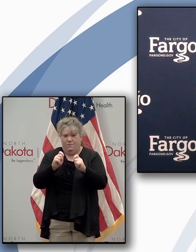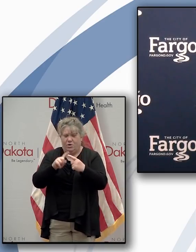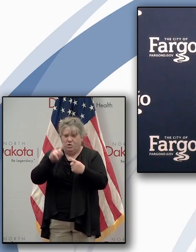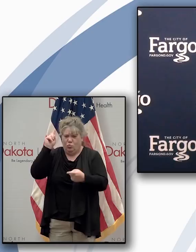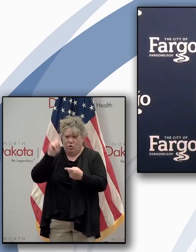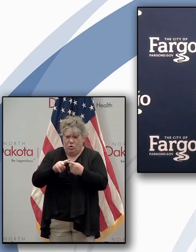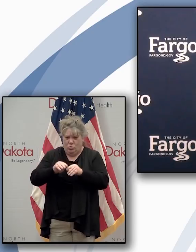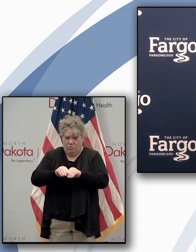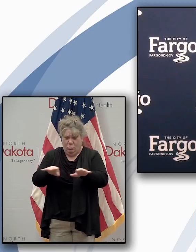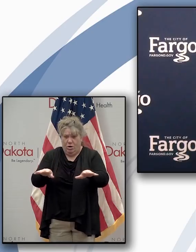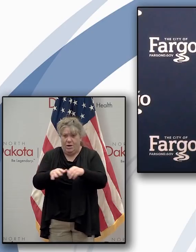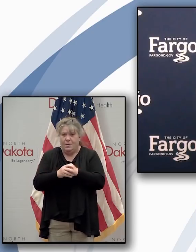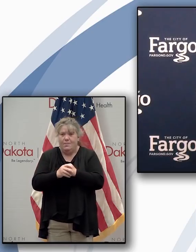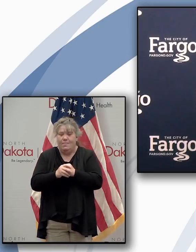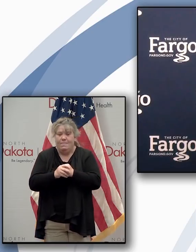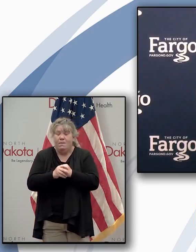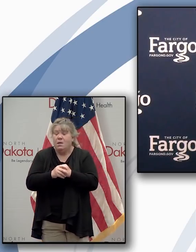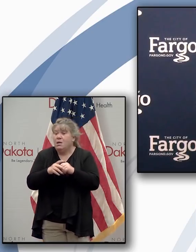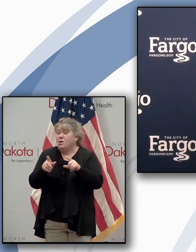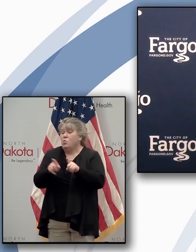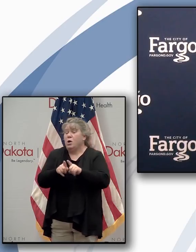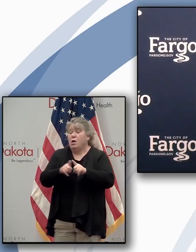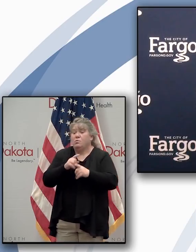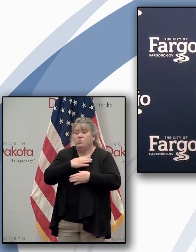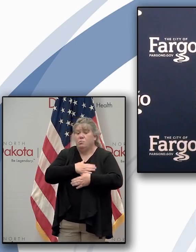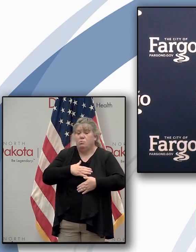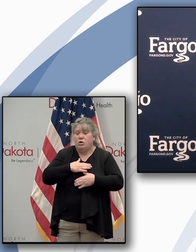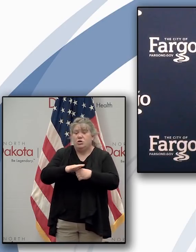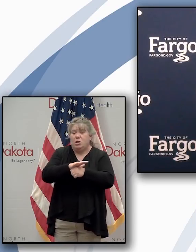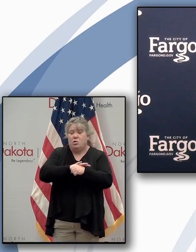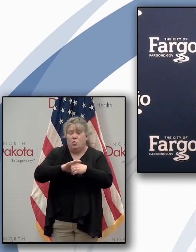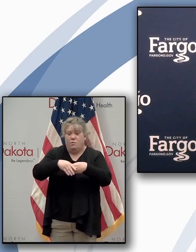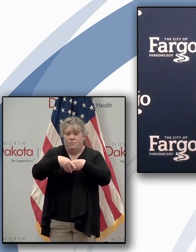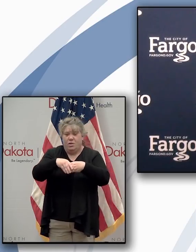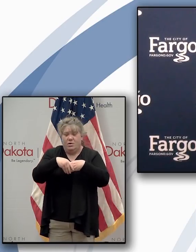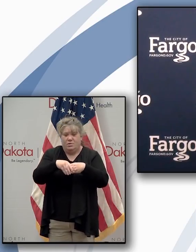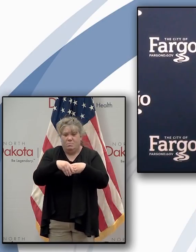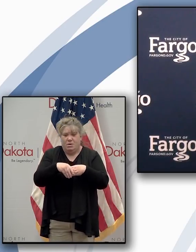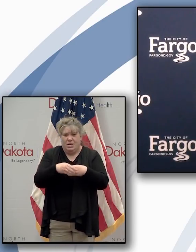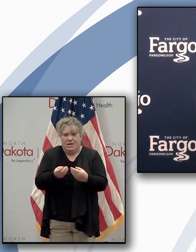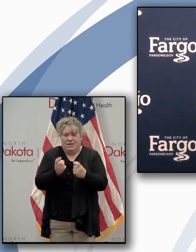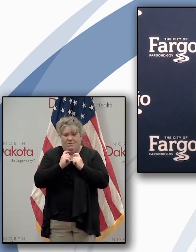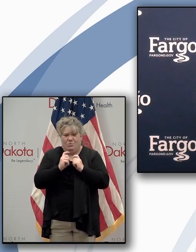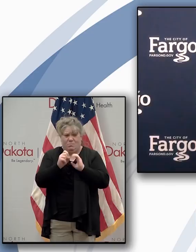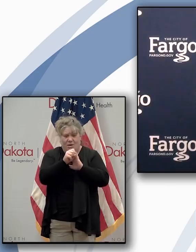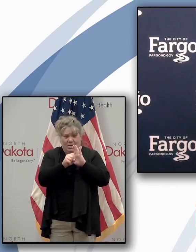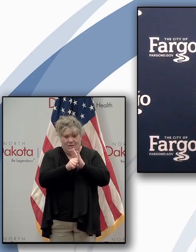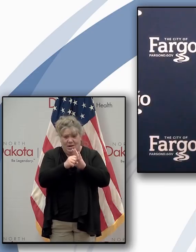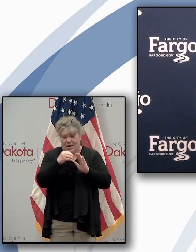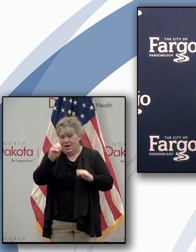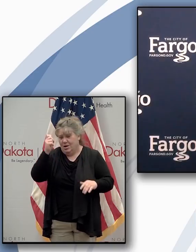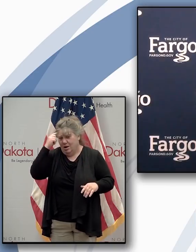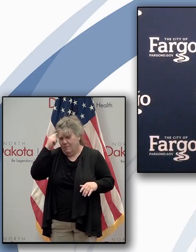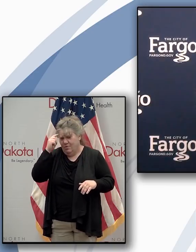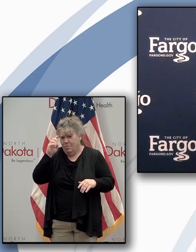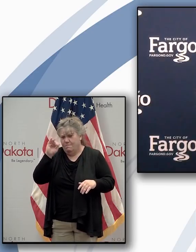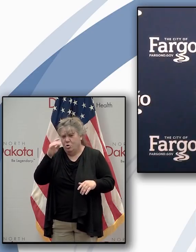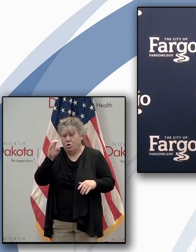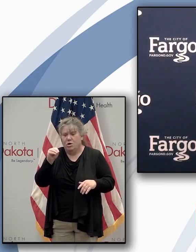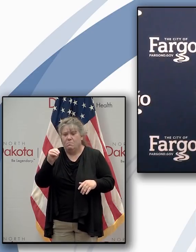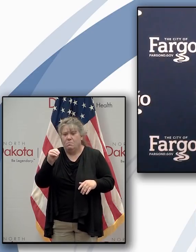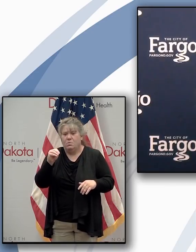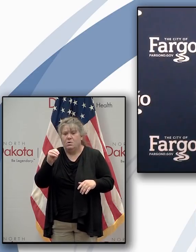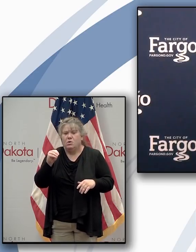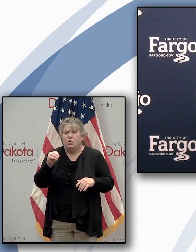spread. We also appreciate the local flexibility afforded to us by the state and by Governor Burgum to select who we